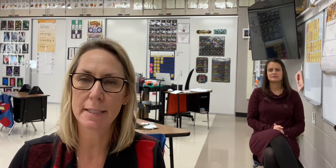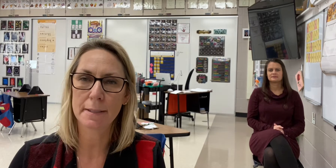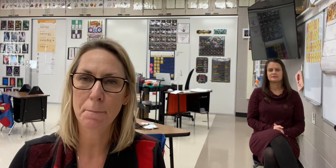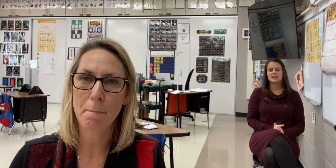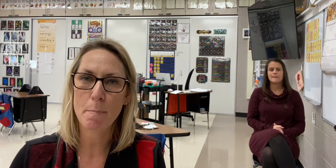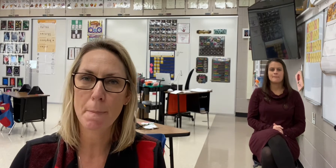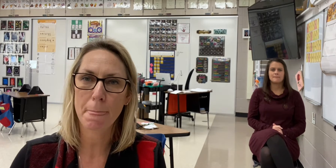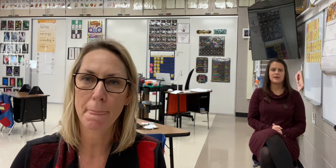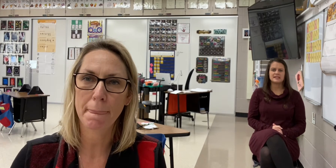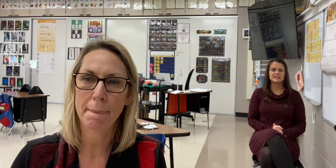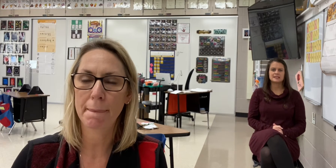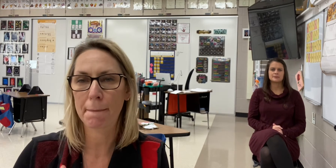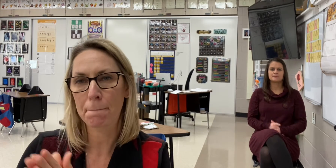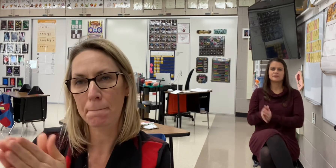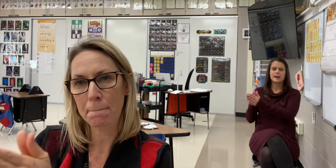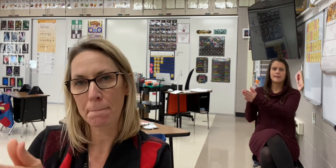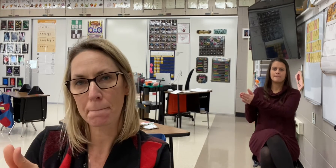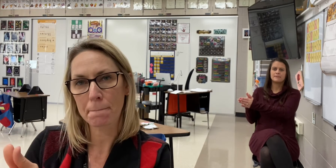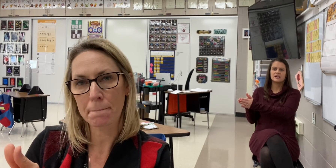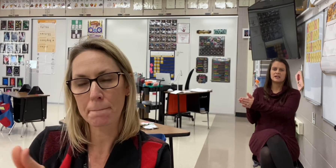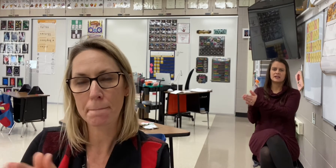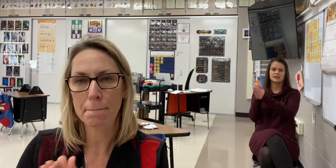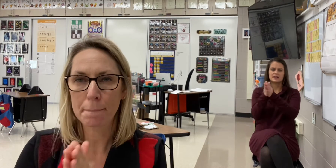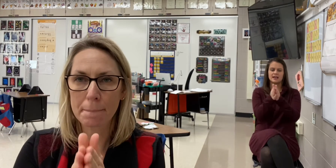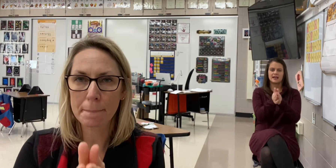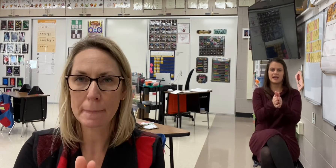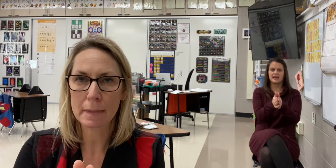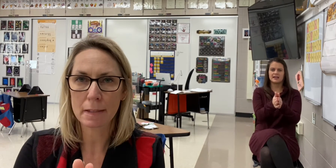Bait. Bait.